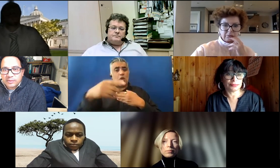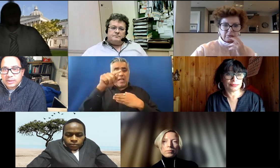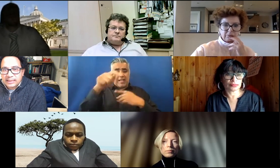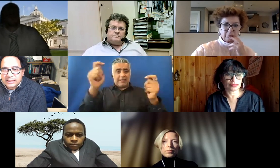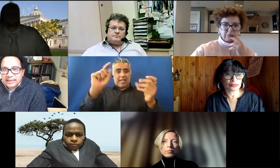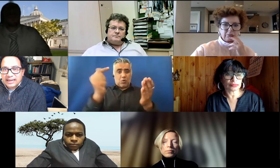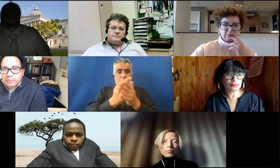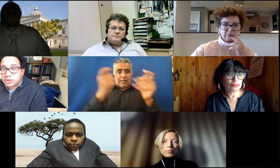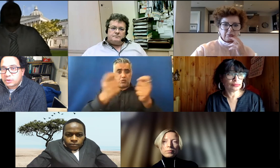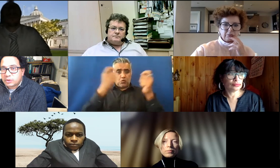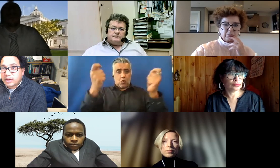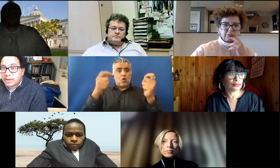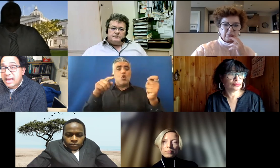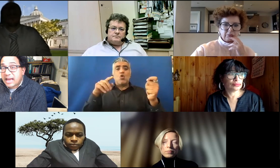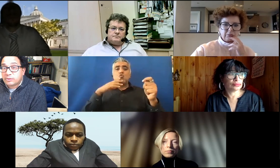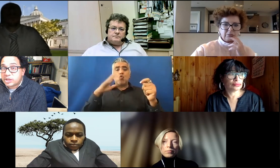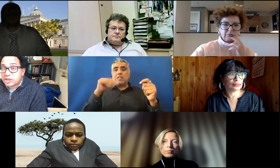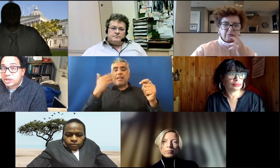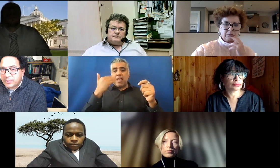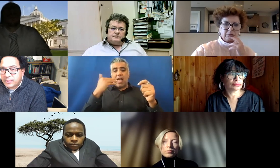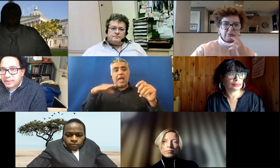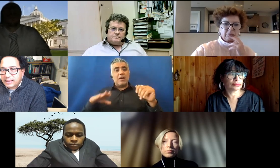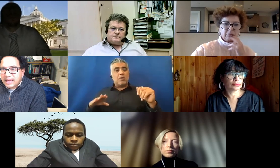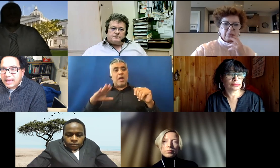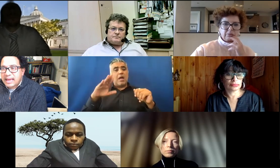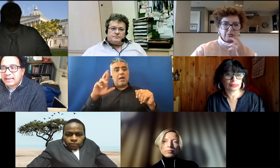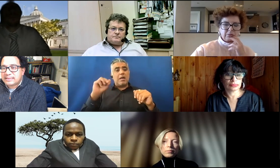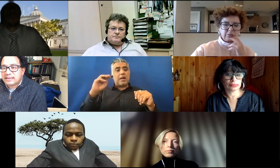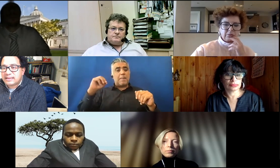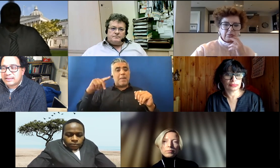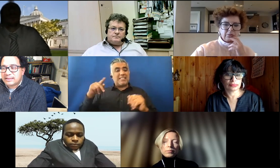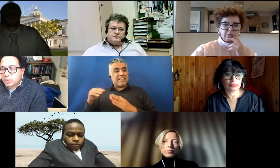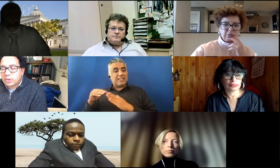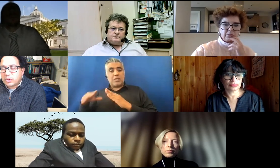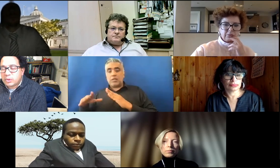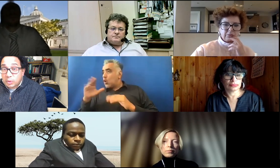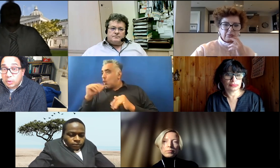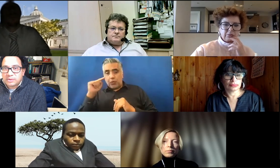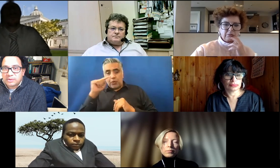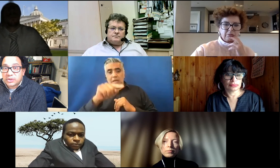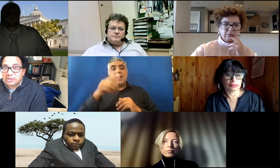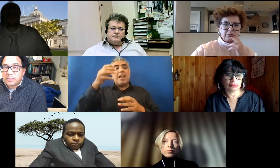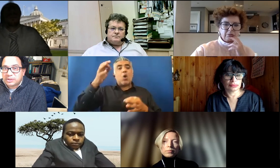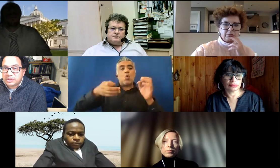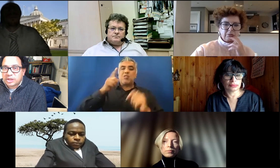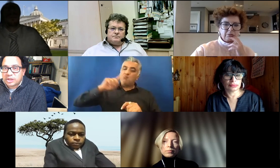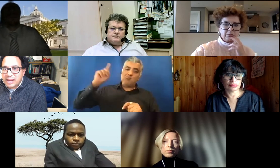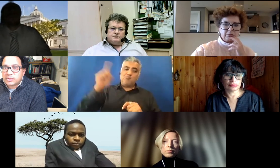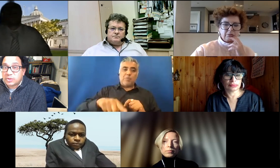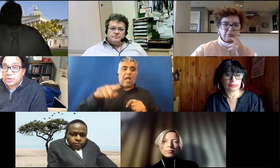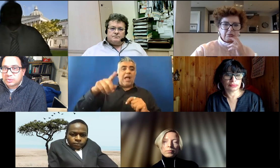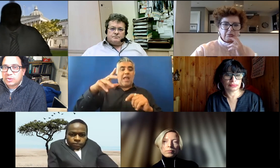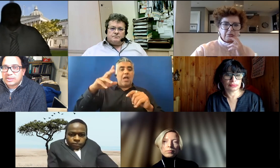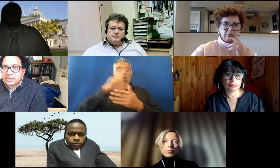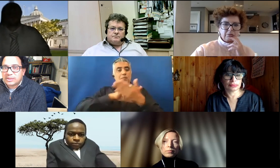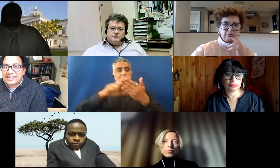ceremony didn't have a wheelchair ramp. And the court ordered the university to build a wheelchair ramp so the